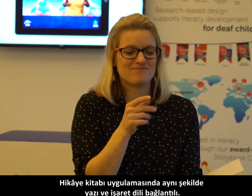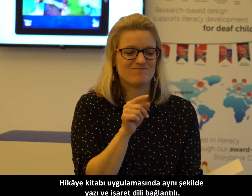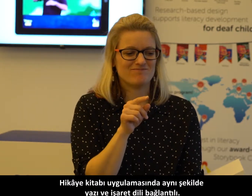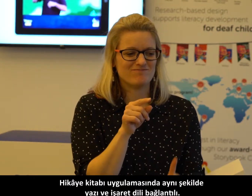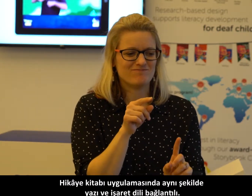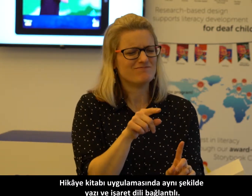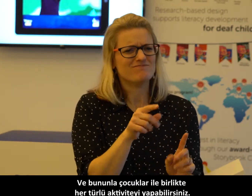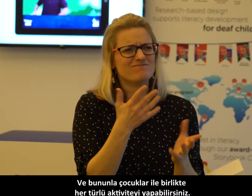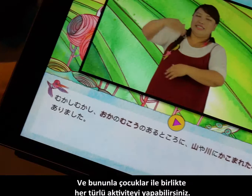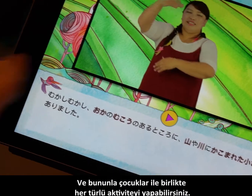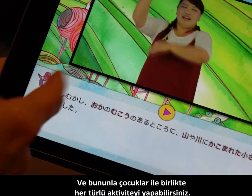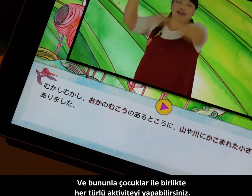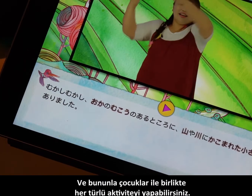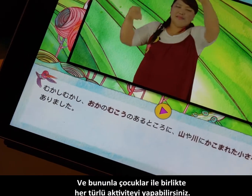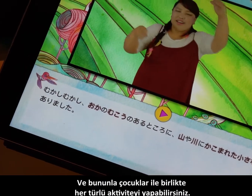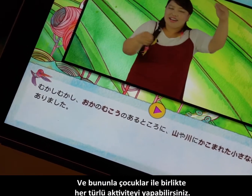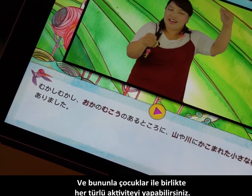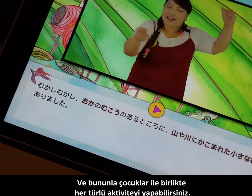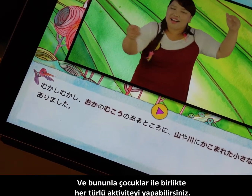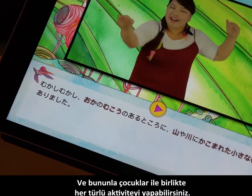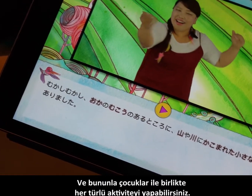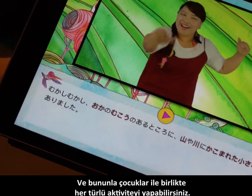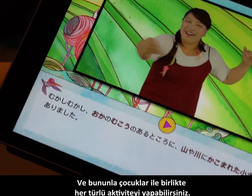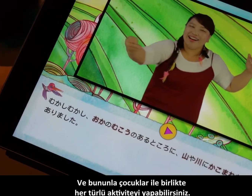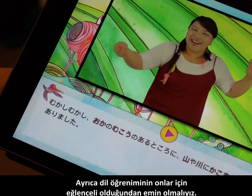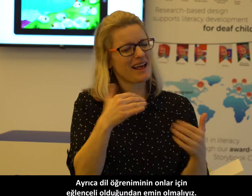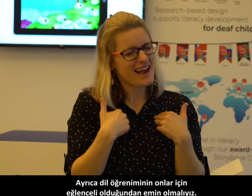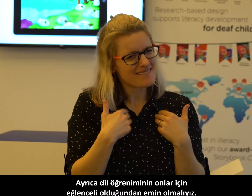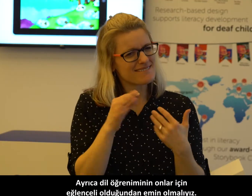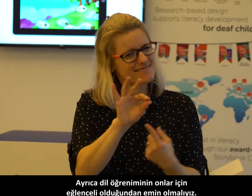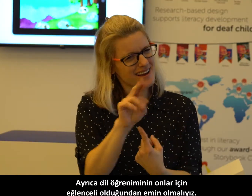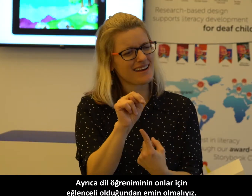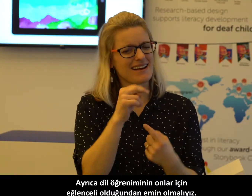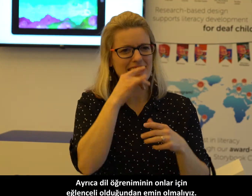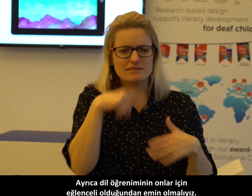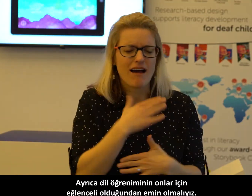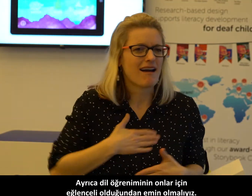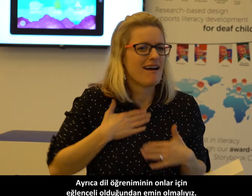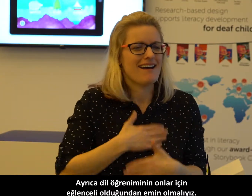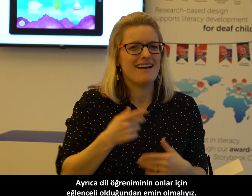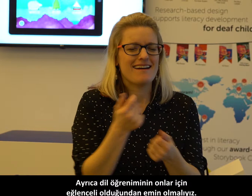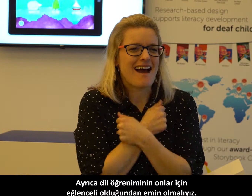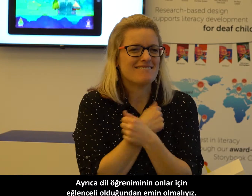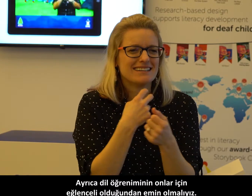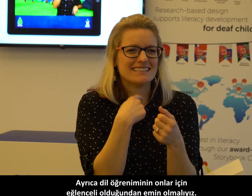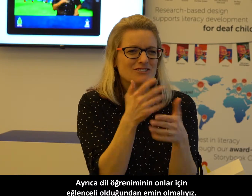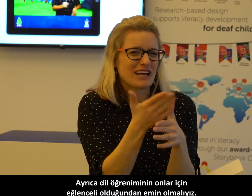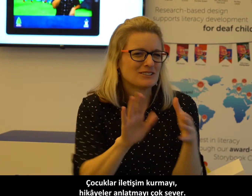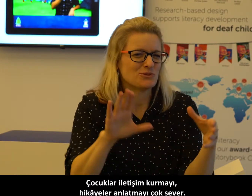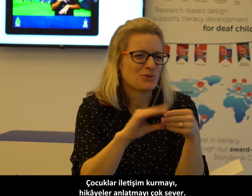same kind of way, but you can do that with any kind of activity with the children. You also want to make sure that language learning is fun for them. They